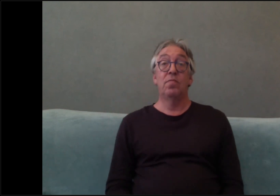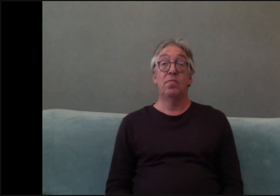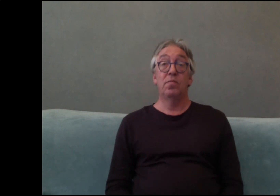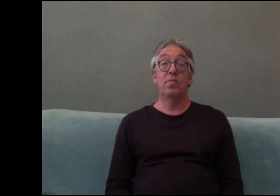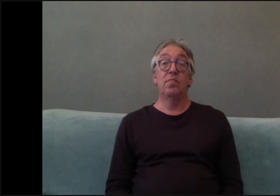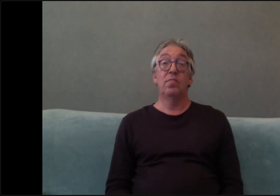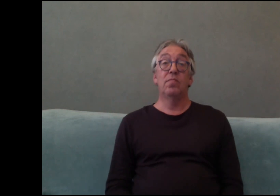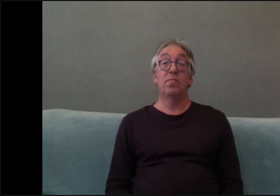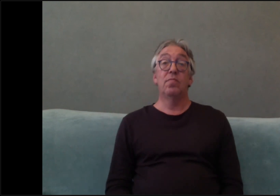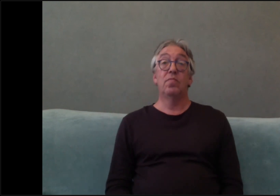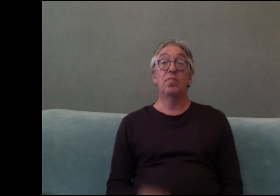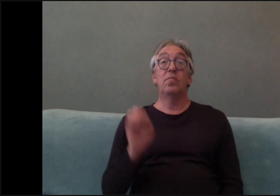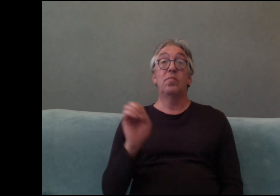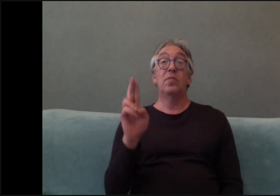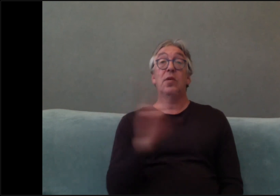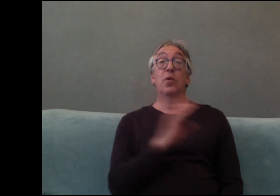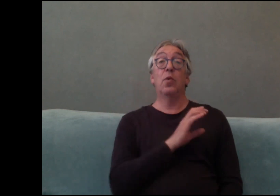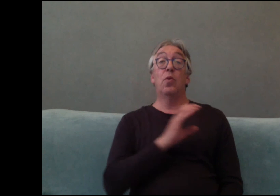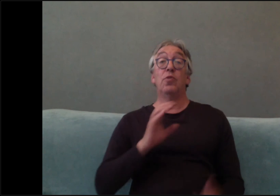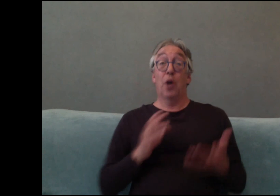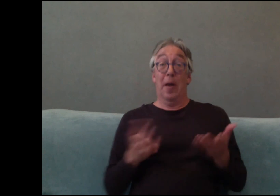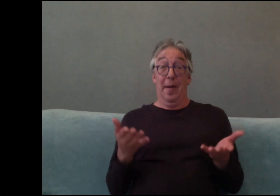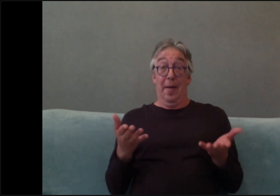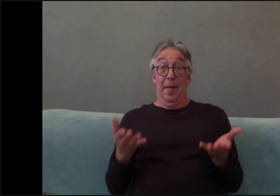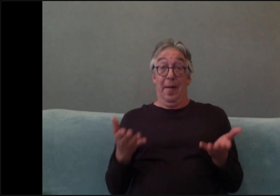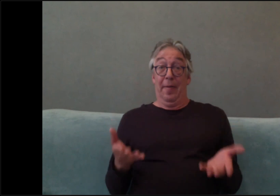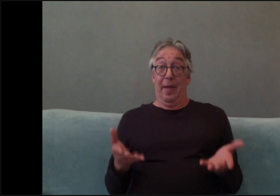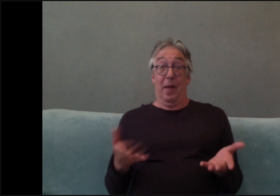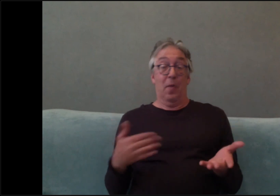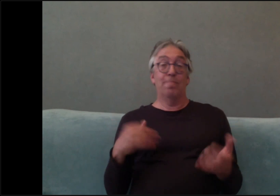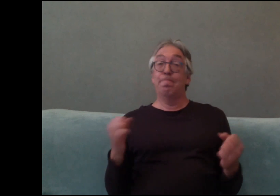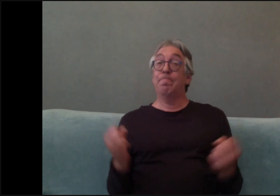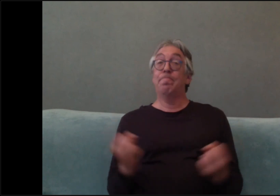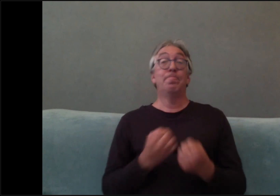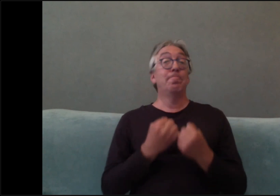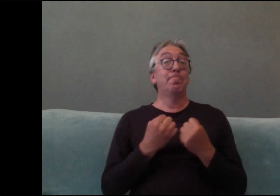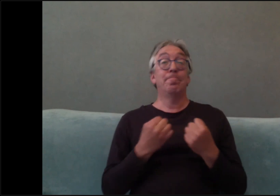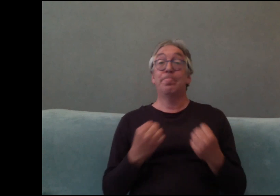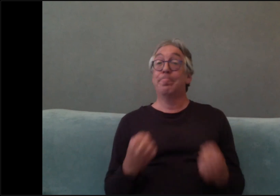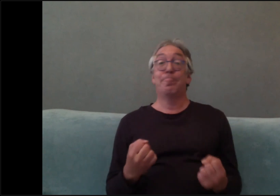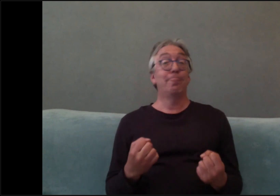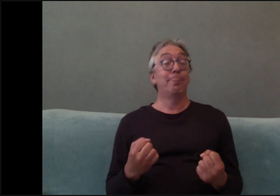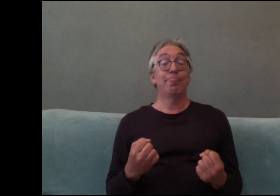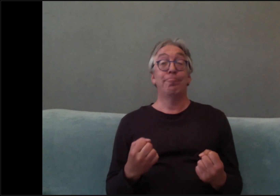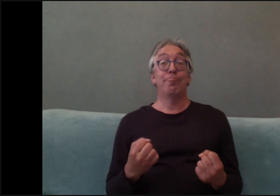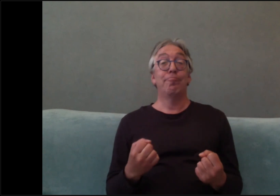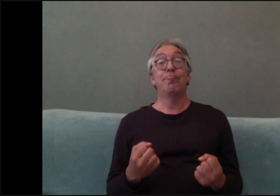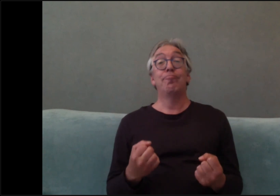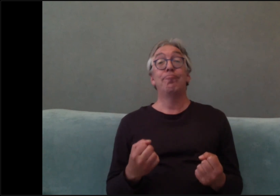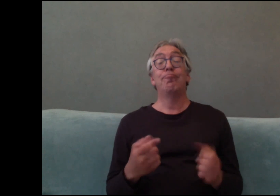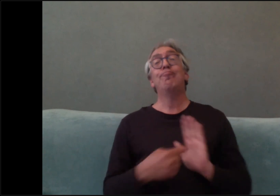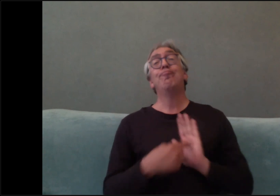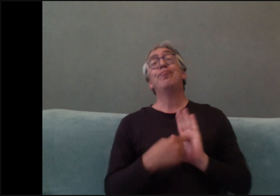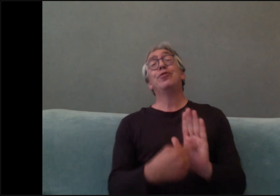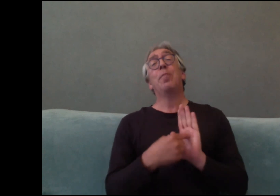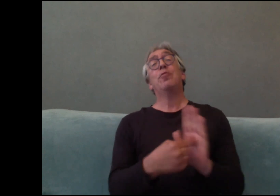I would not now be able to name you concrete examples because I'm not in charge of the management